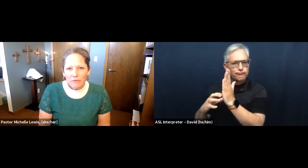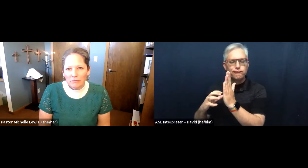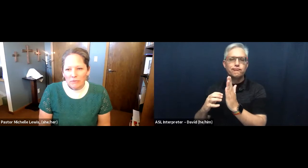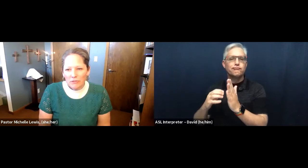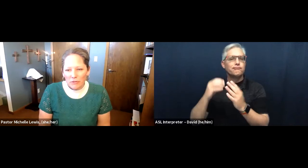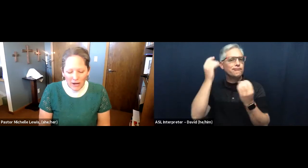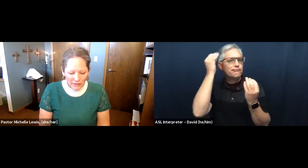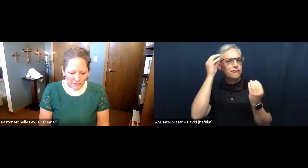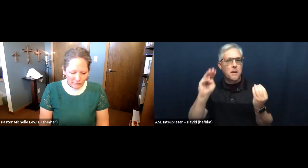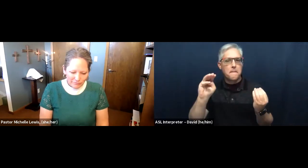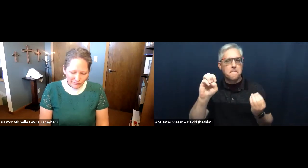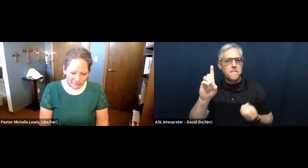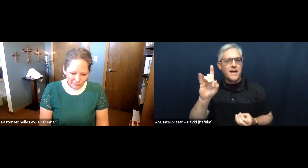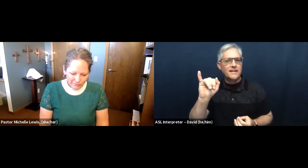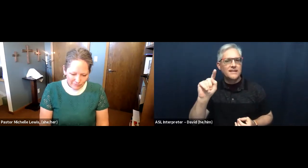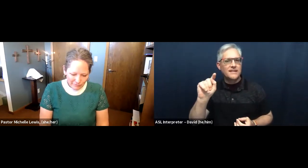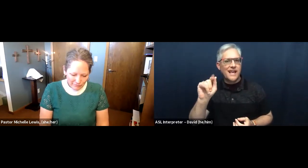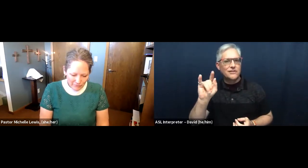To try to